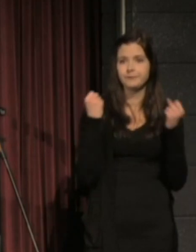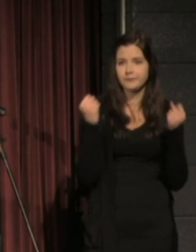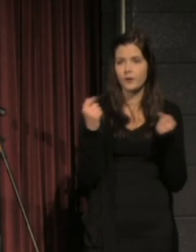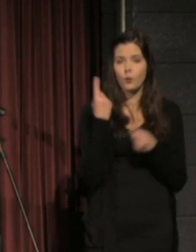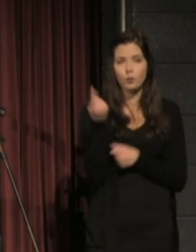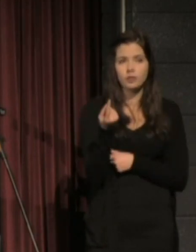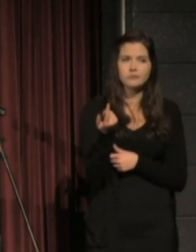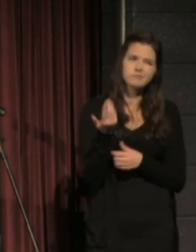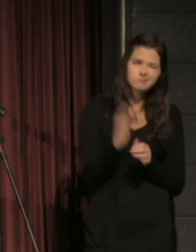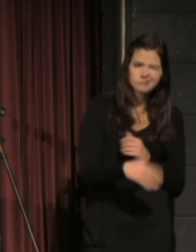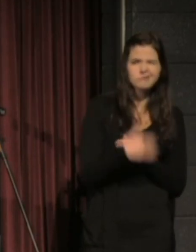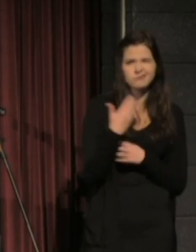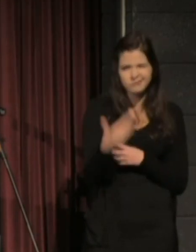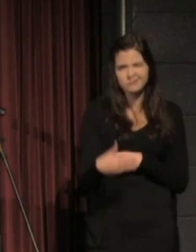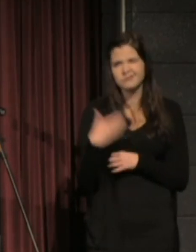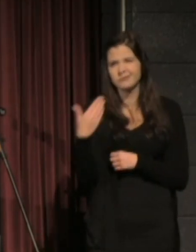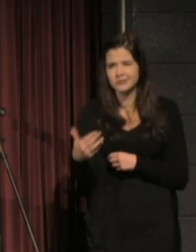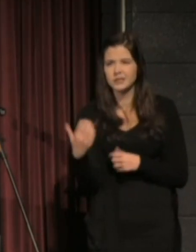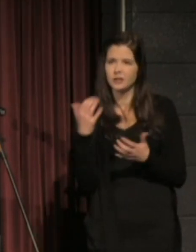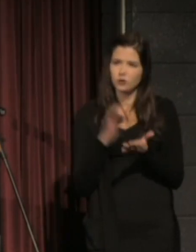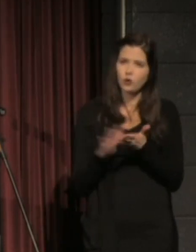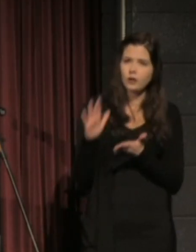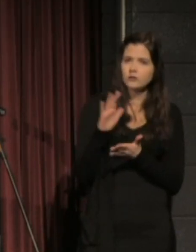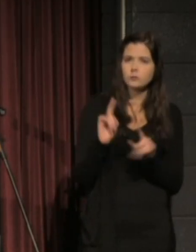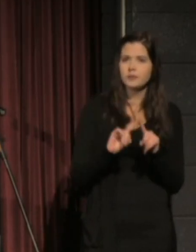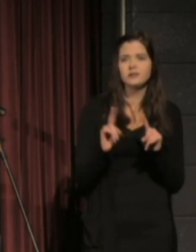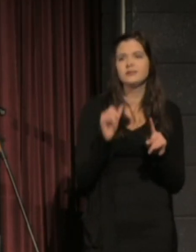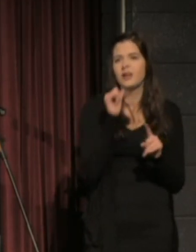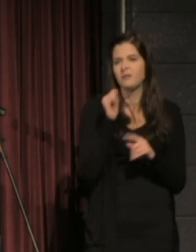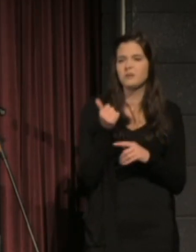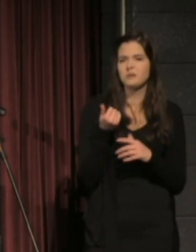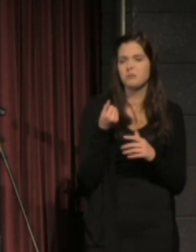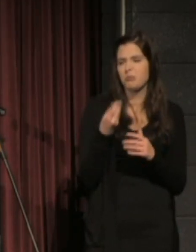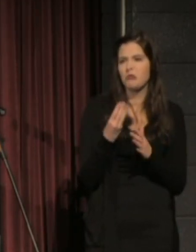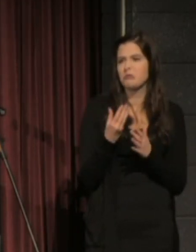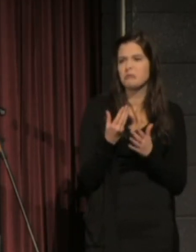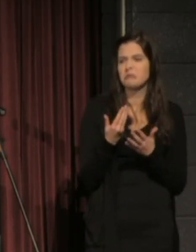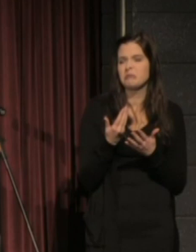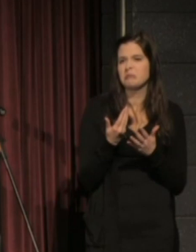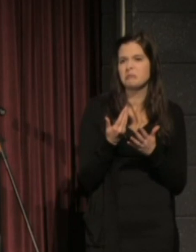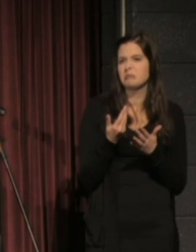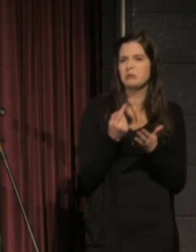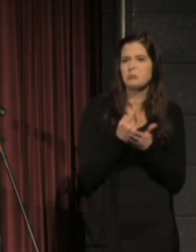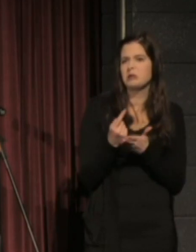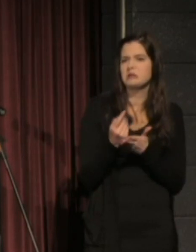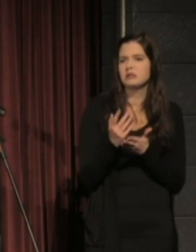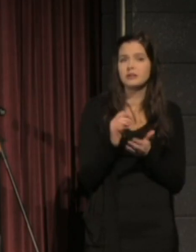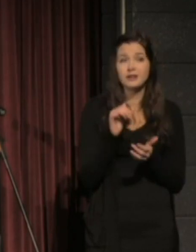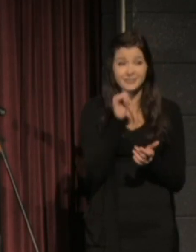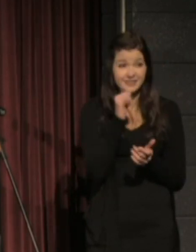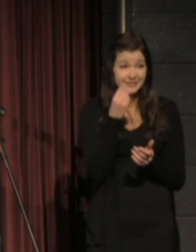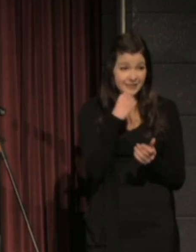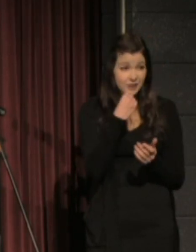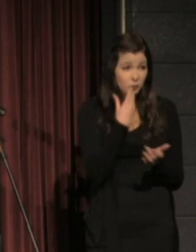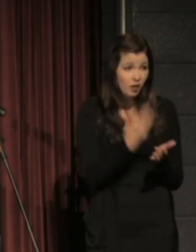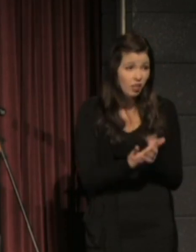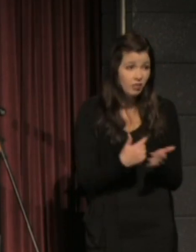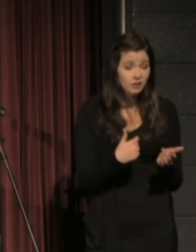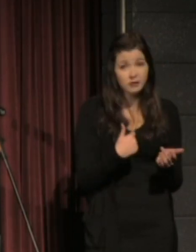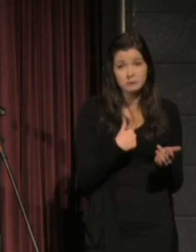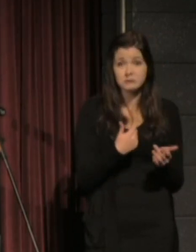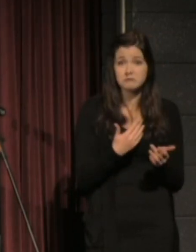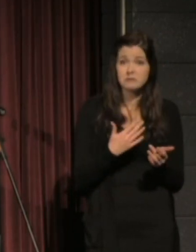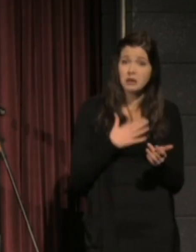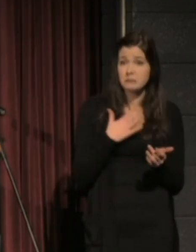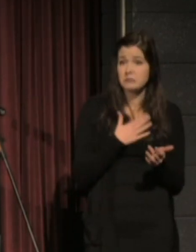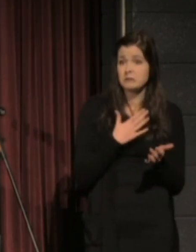worked out here and there at various points in college, but it was never for more than a couple weeks at a time. I certainly never ate well. I was happy in college if